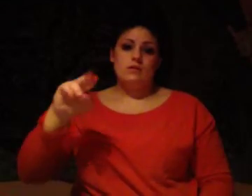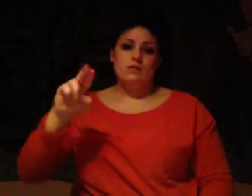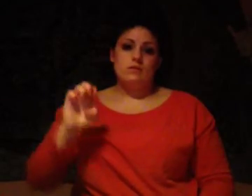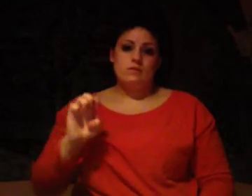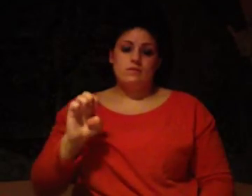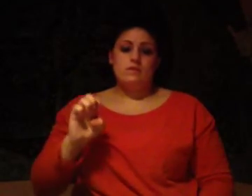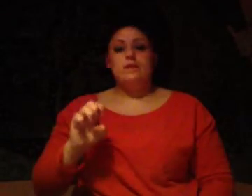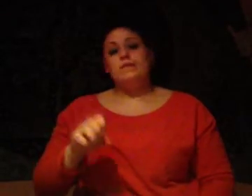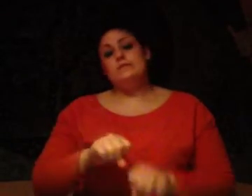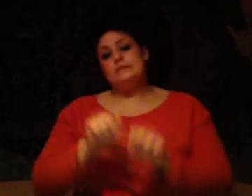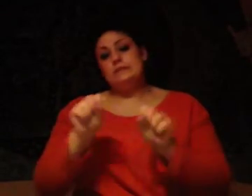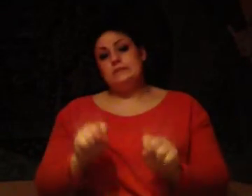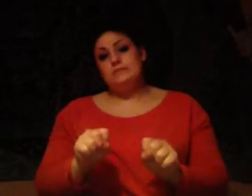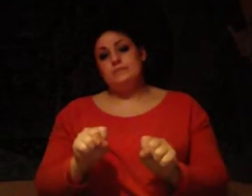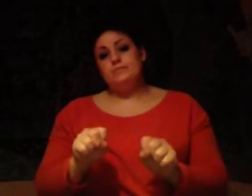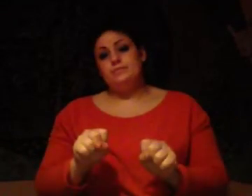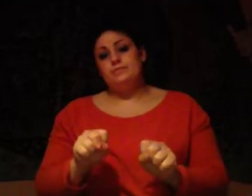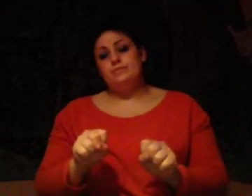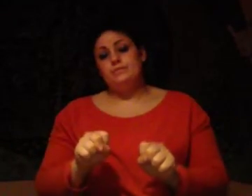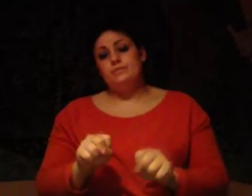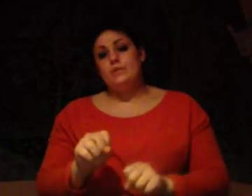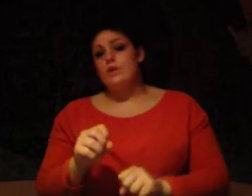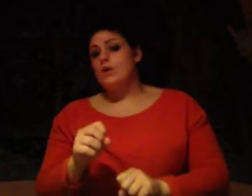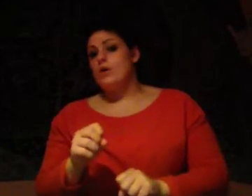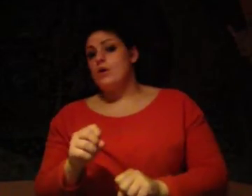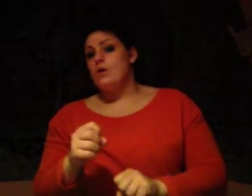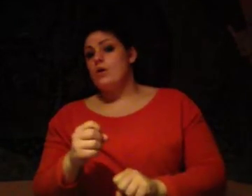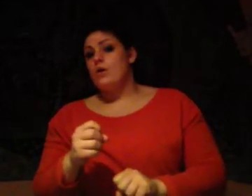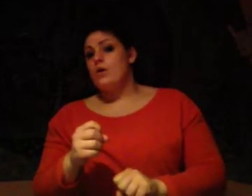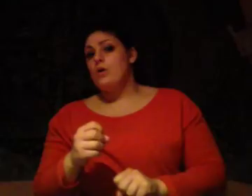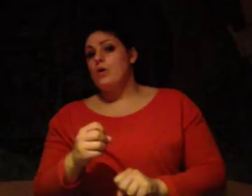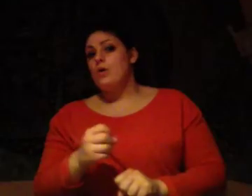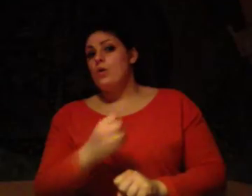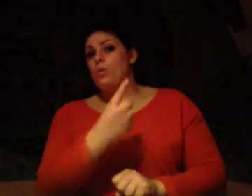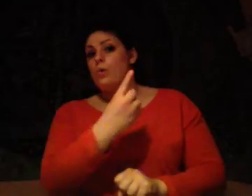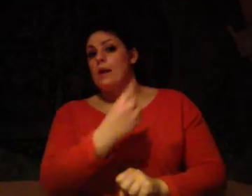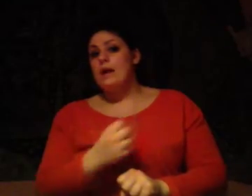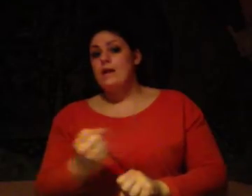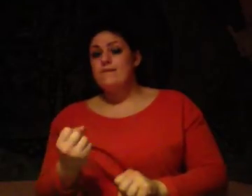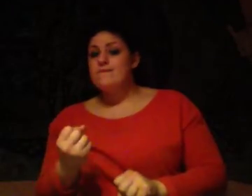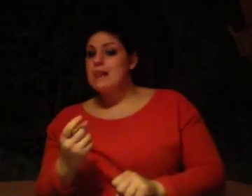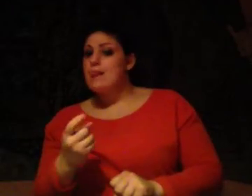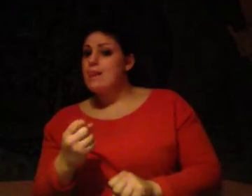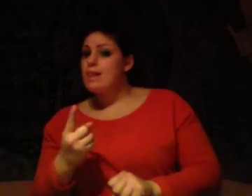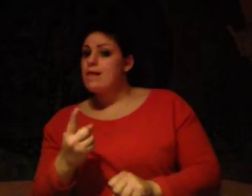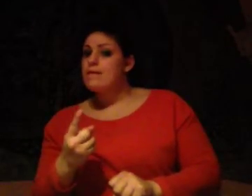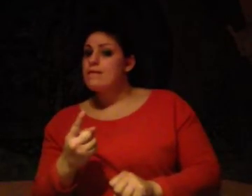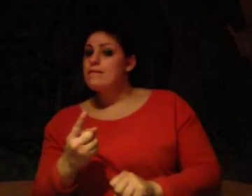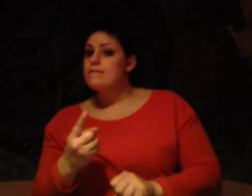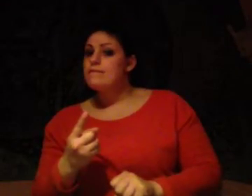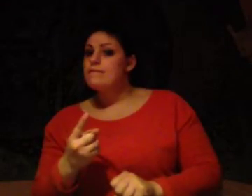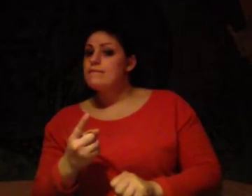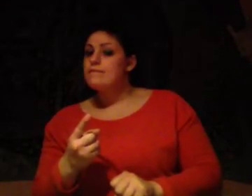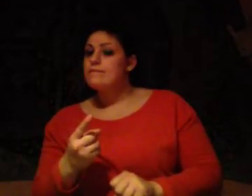digestive system is one of 11 major organ systems in the body, and like all other organ systems, it does have special functions on its own, but it